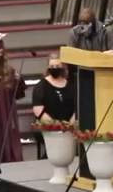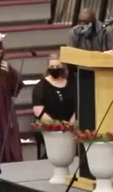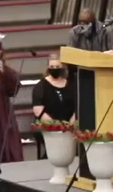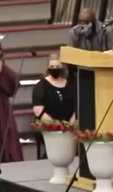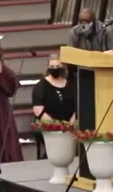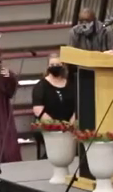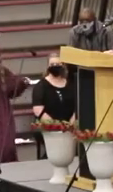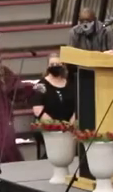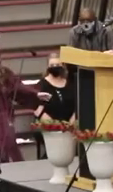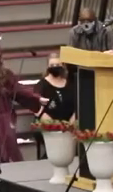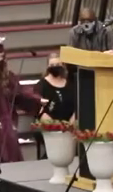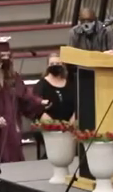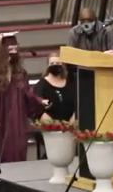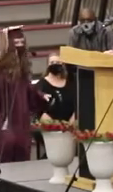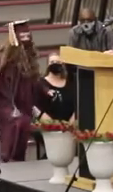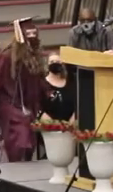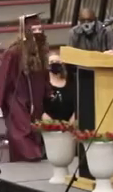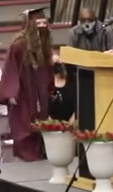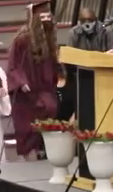Gabriella Calfee.